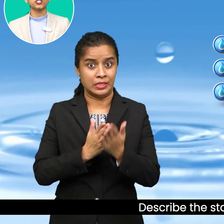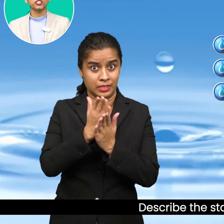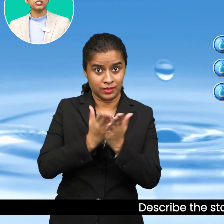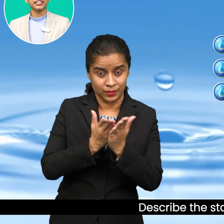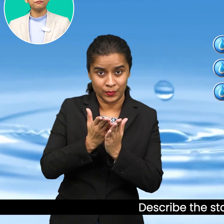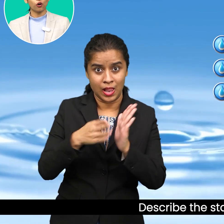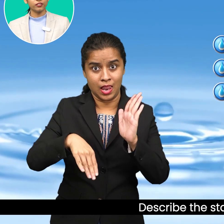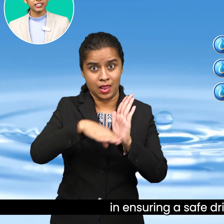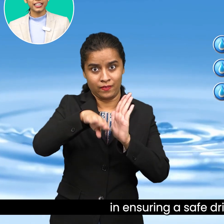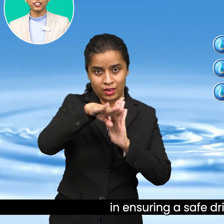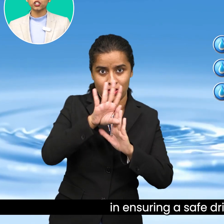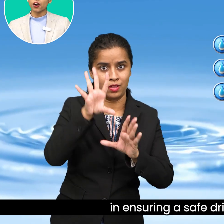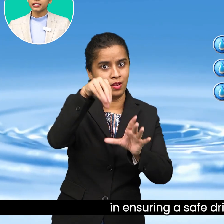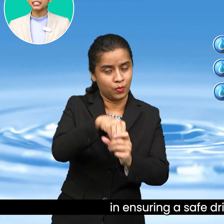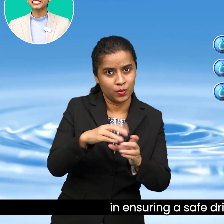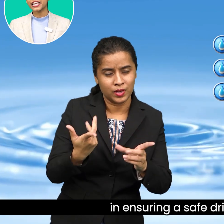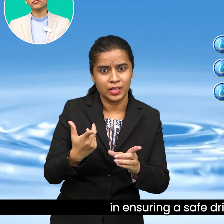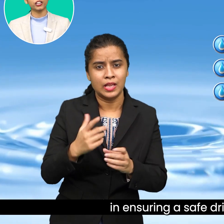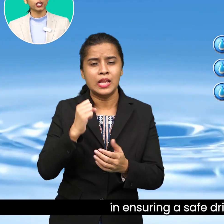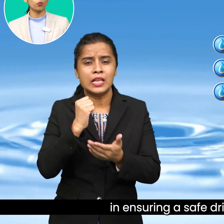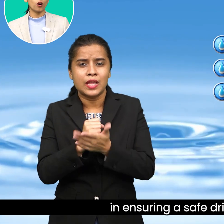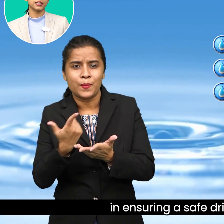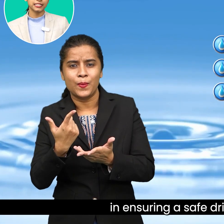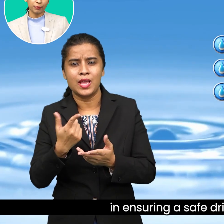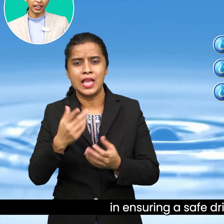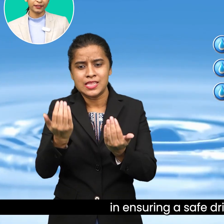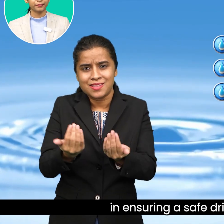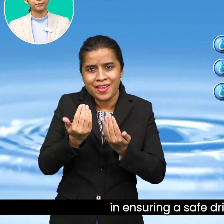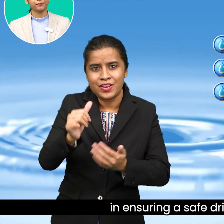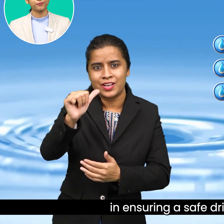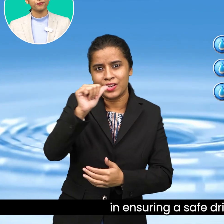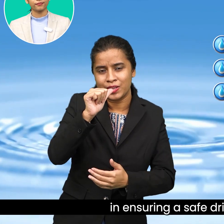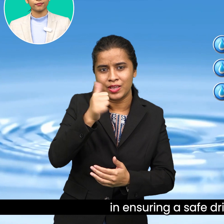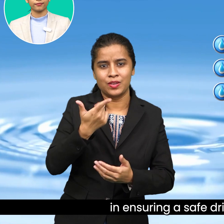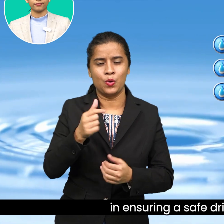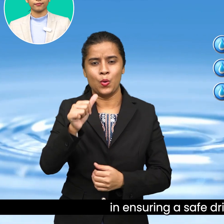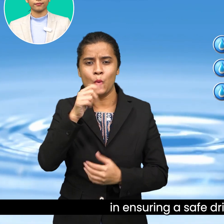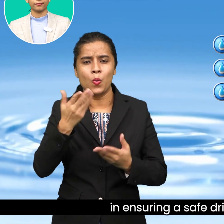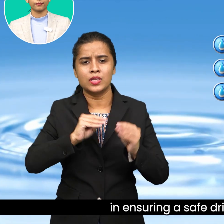describe the stages involved in ensuring a safe drinking water supply,